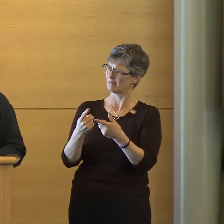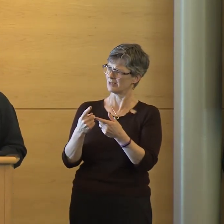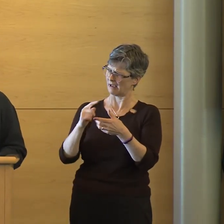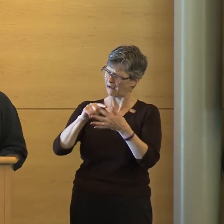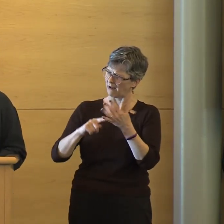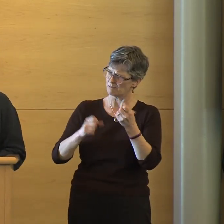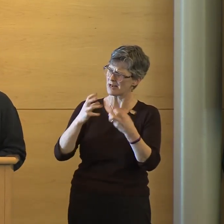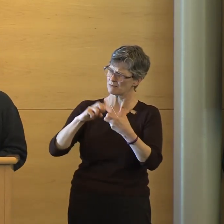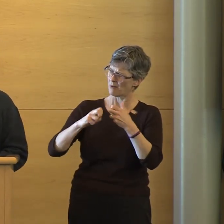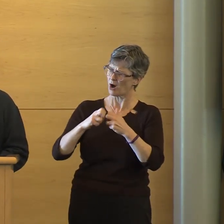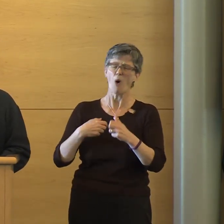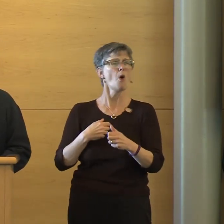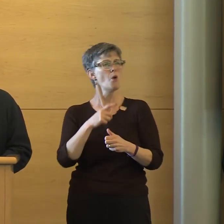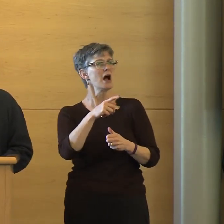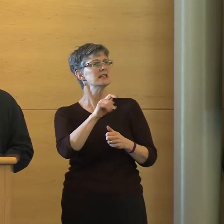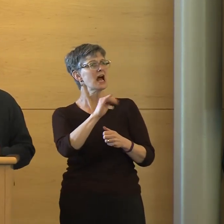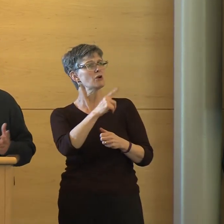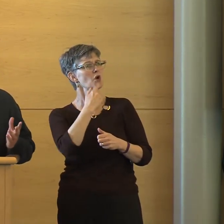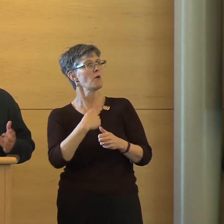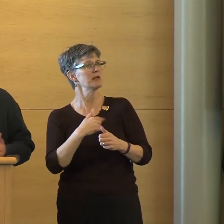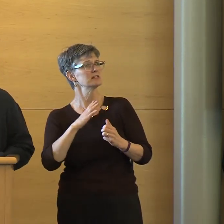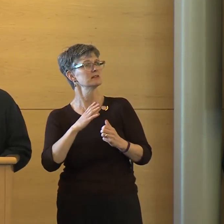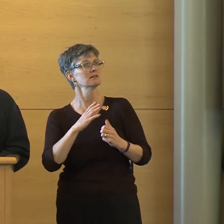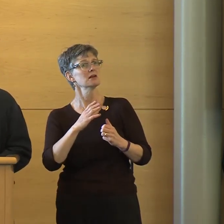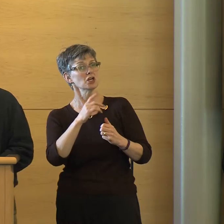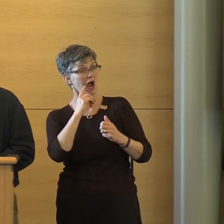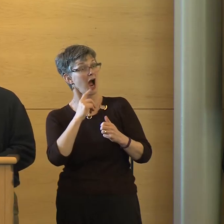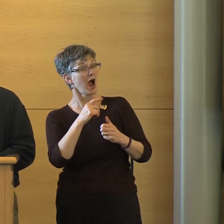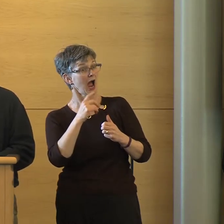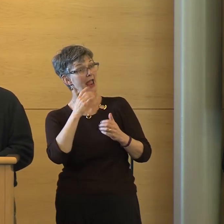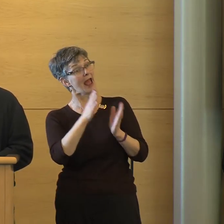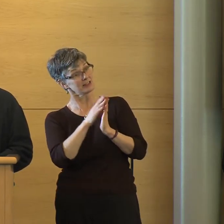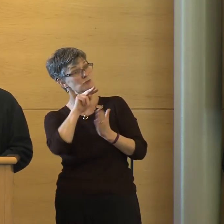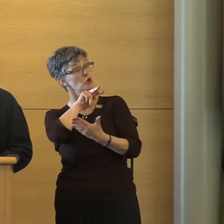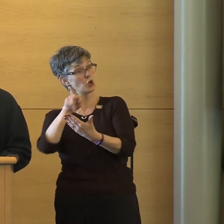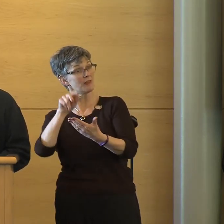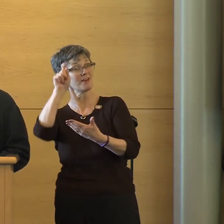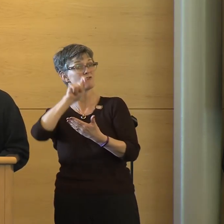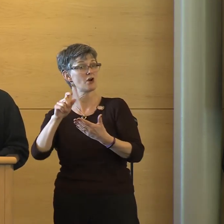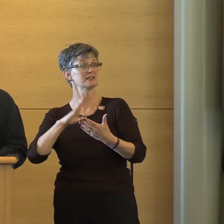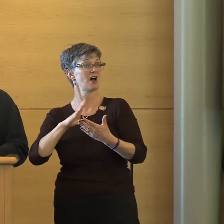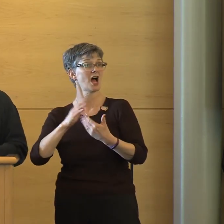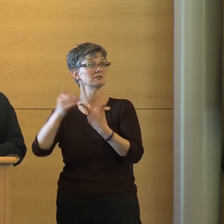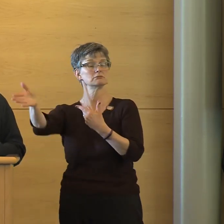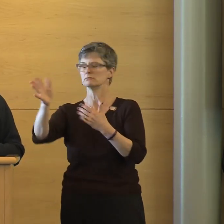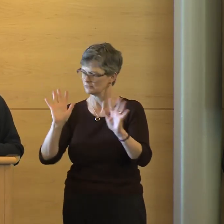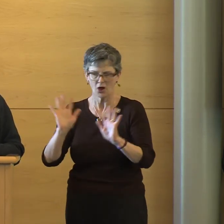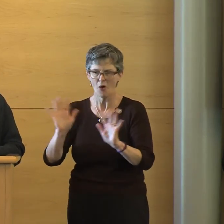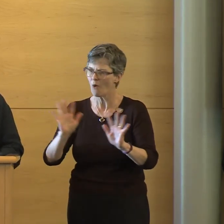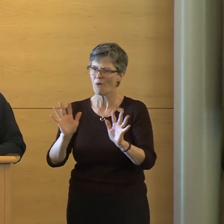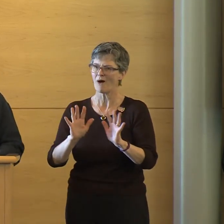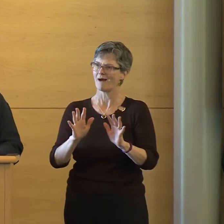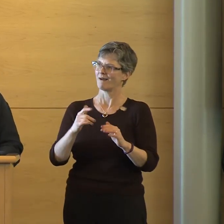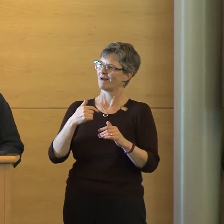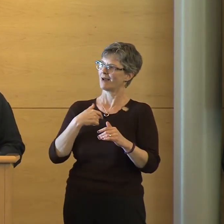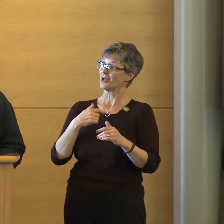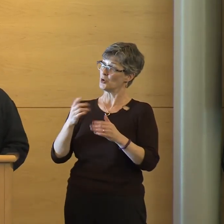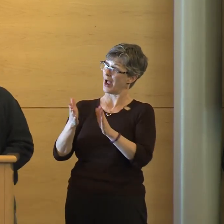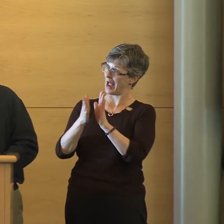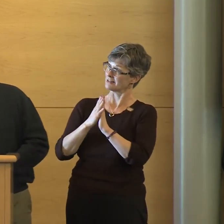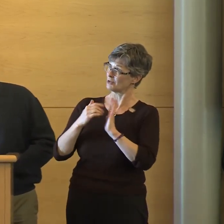my site is accessible. I ran it by Terrill. And, you know, when in fact the feedback that I gave them was, your site really has a